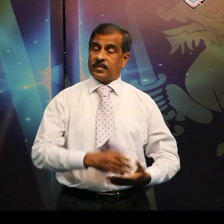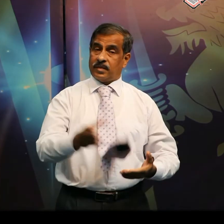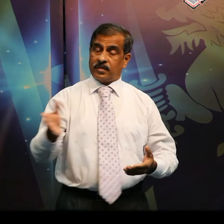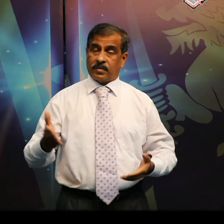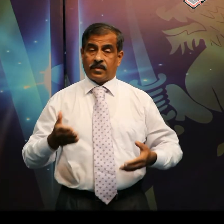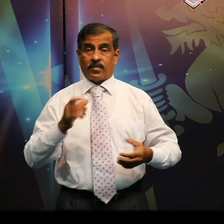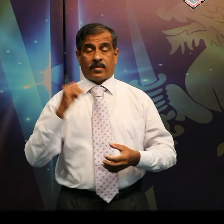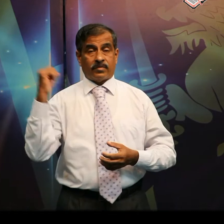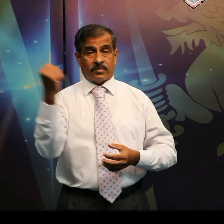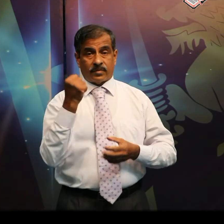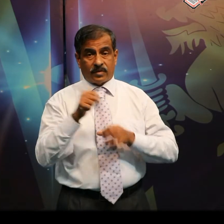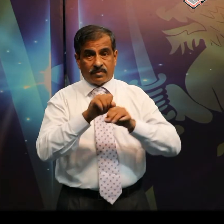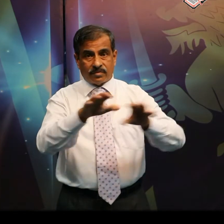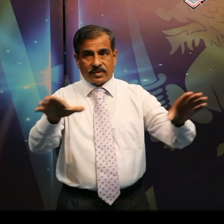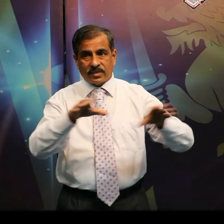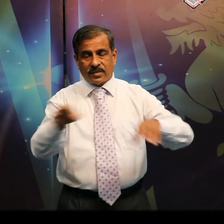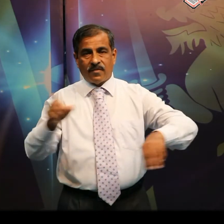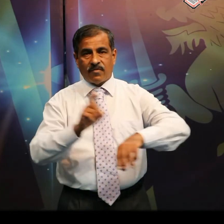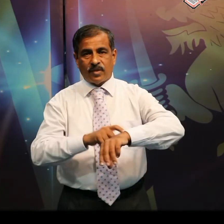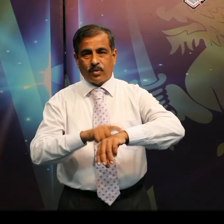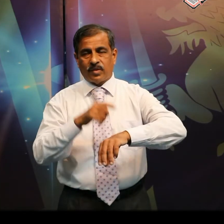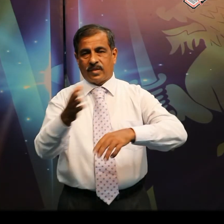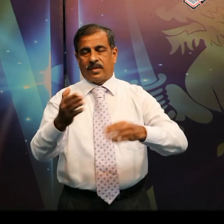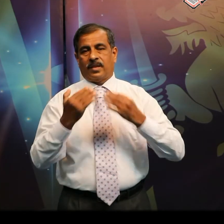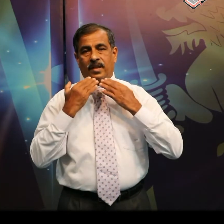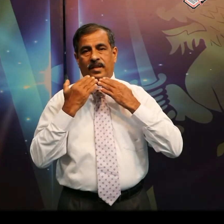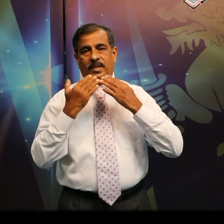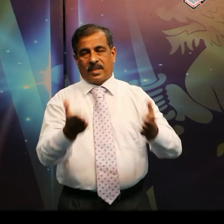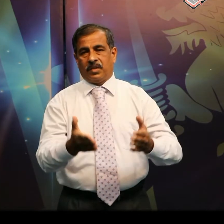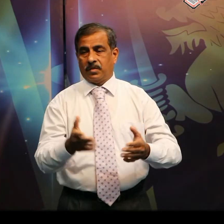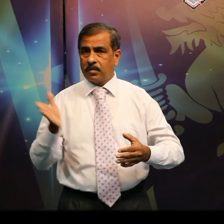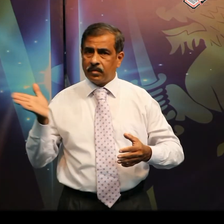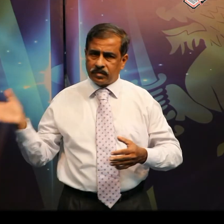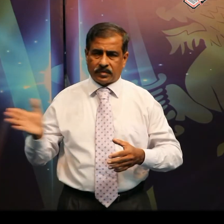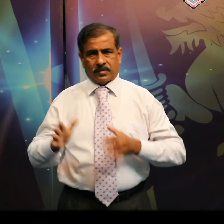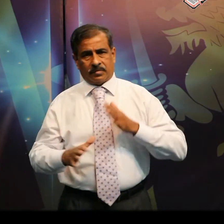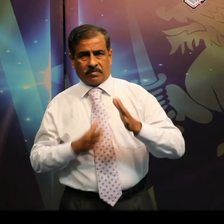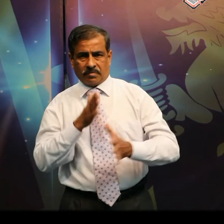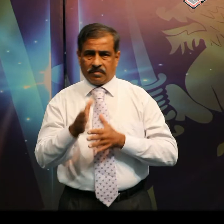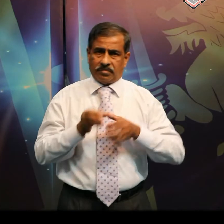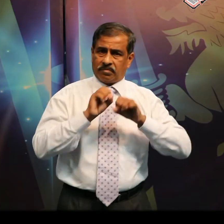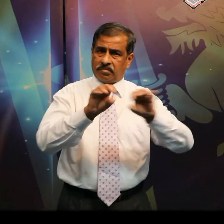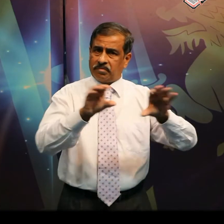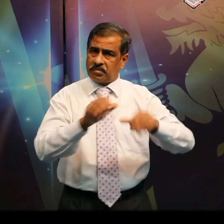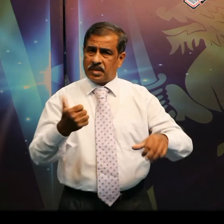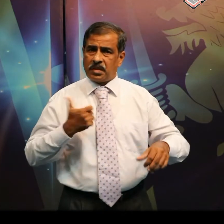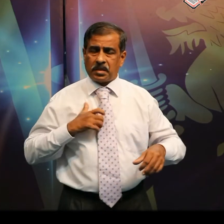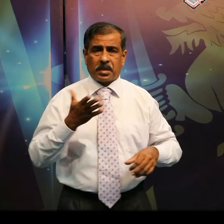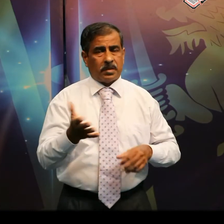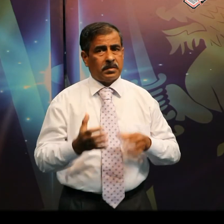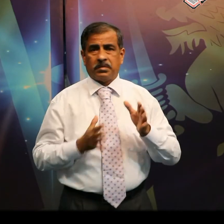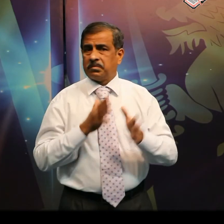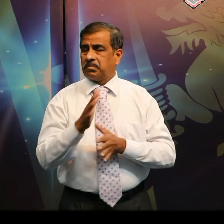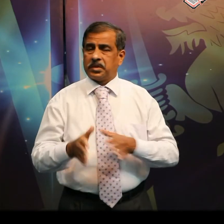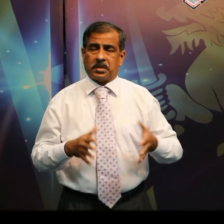It is such a pleasure and honor for me to make this recording. Although I feel ashamed that I can't sign in this video, that I have to